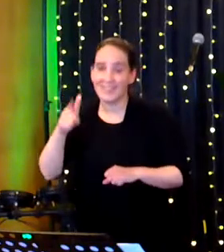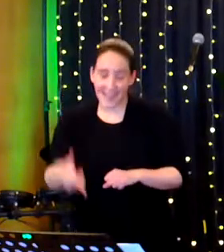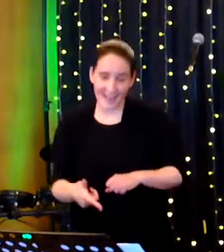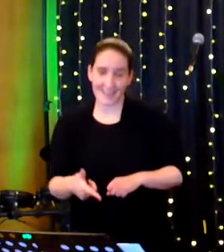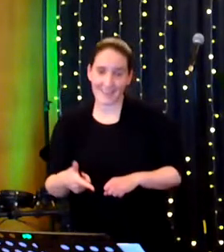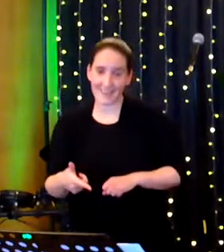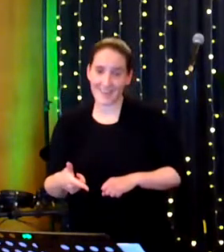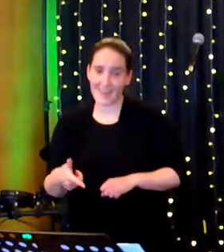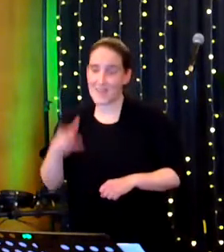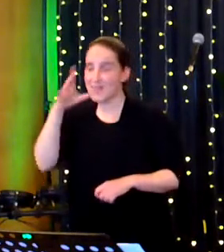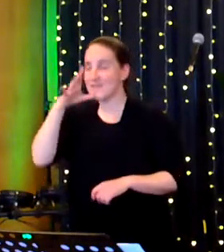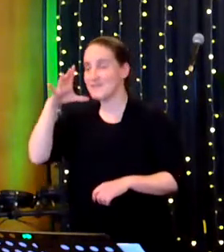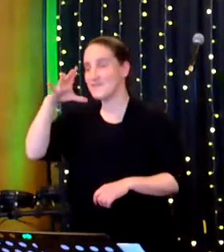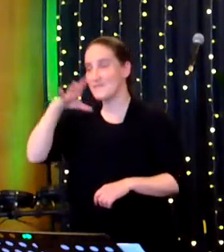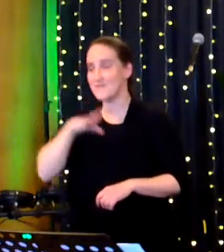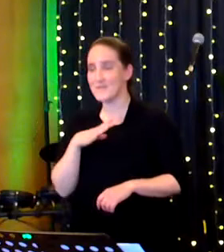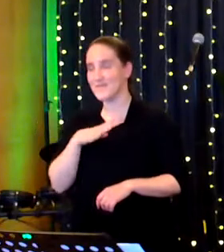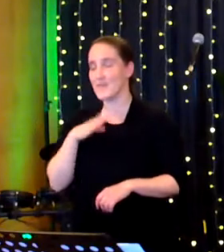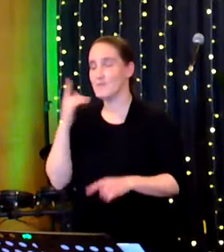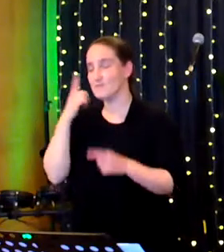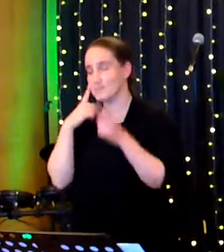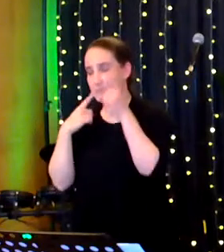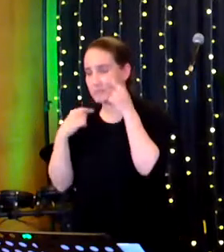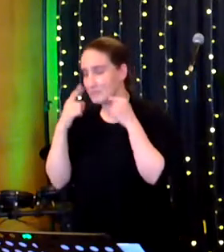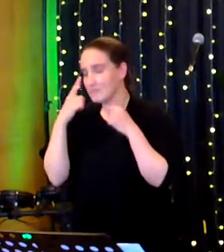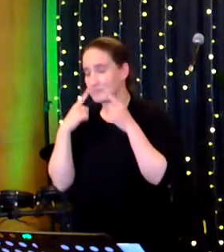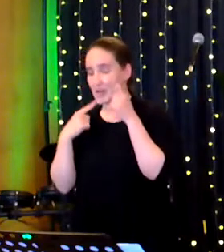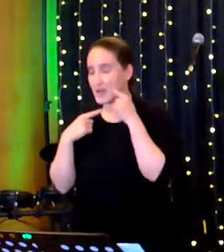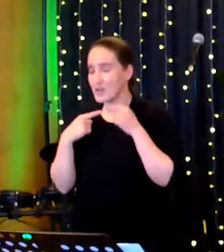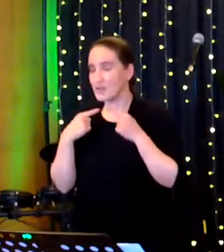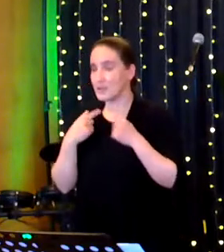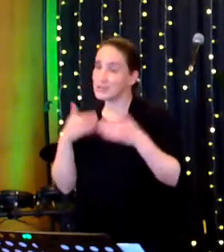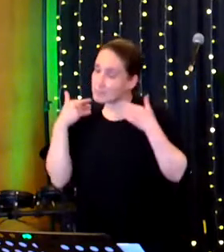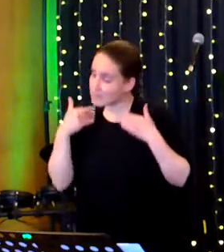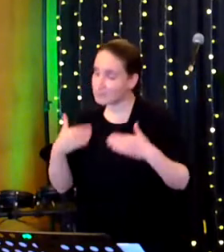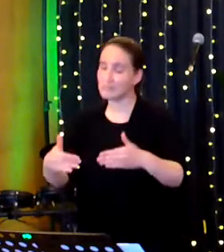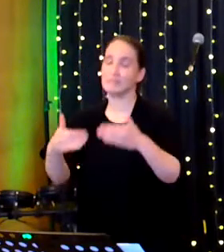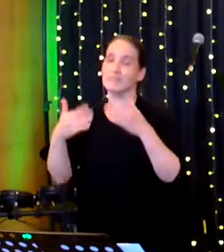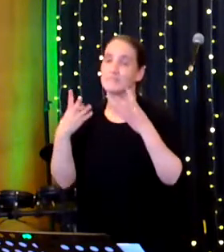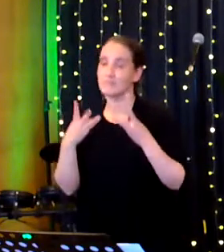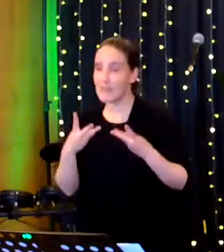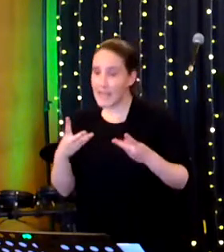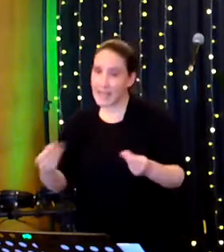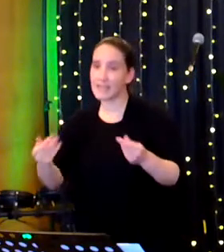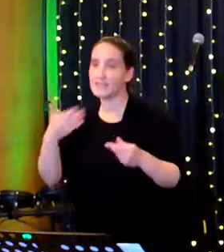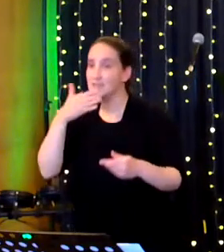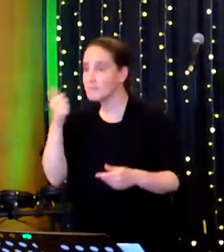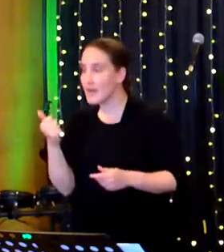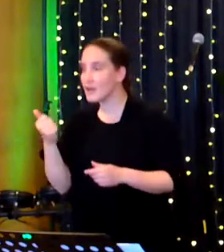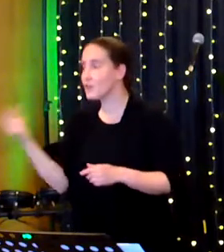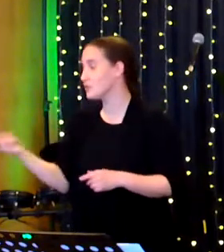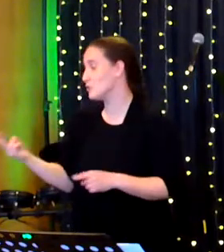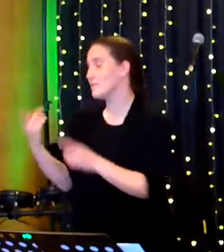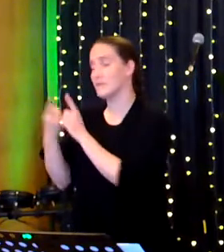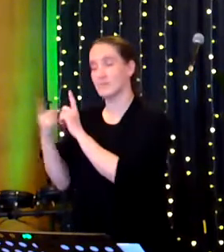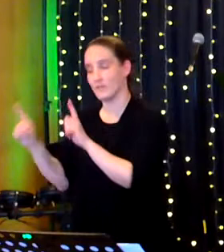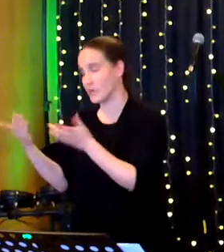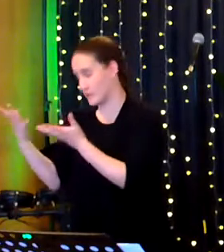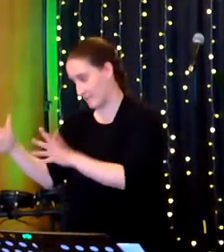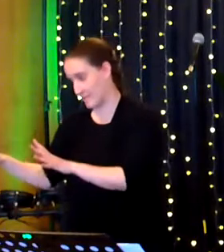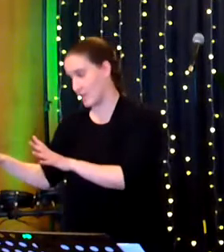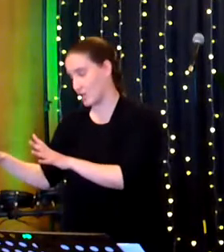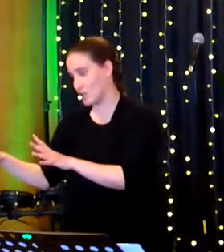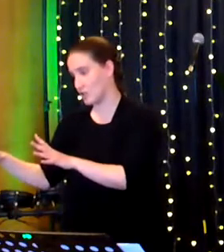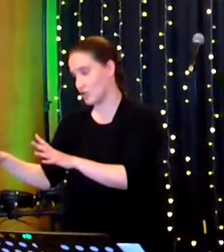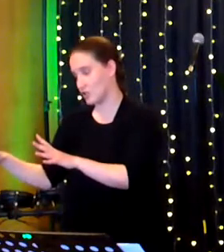and she's crying. And she said, you know, she's moved on. She's healed at this point. They're divorced. I think her husband, her ex-husband, was there as well.